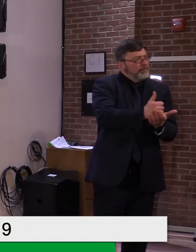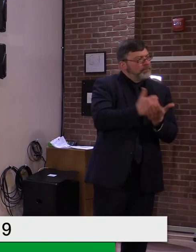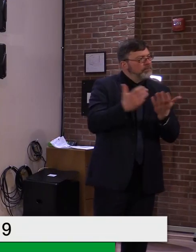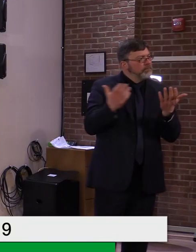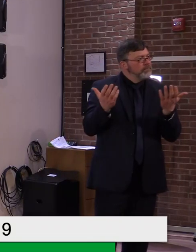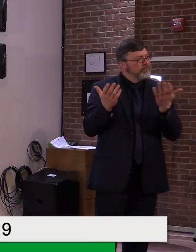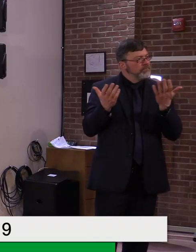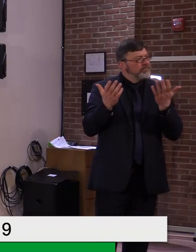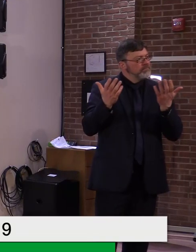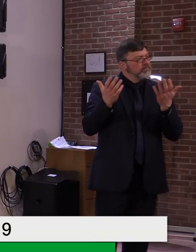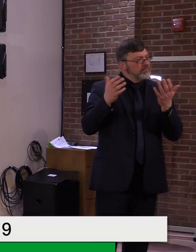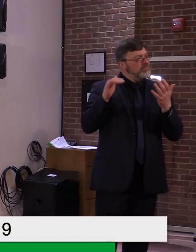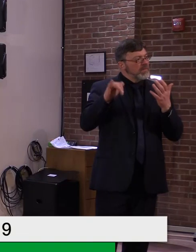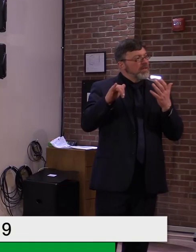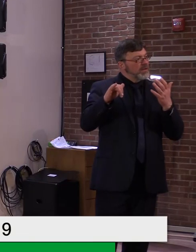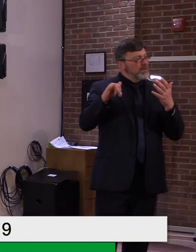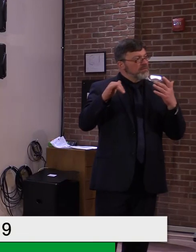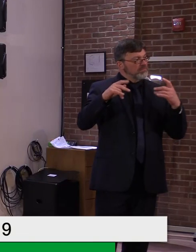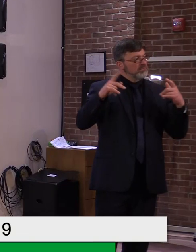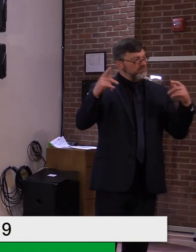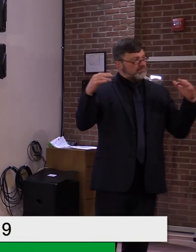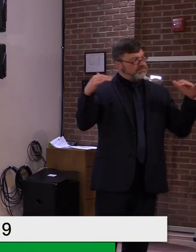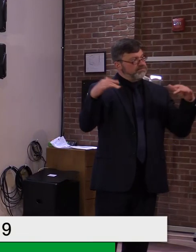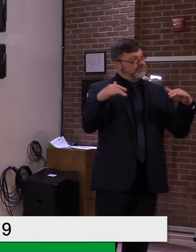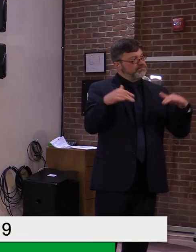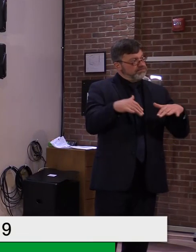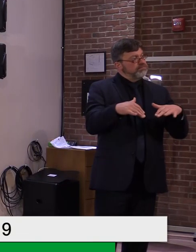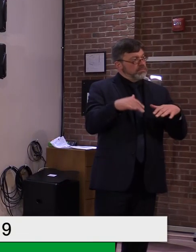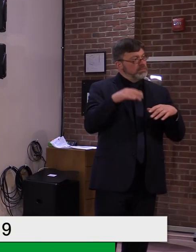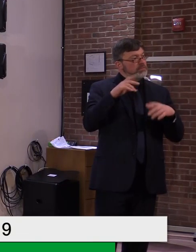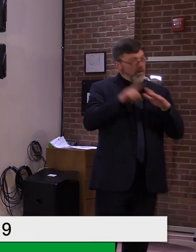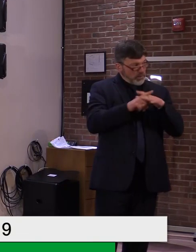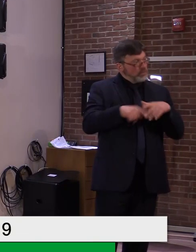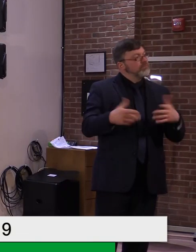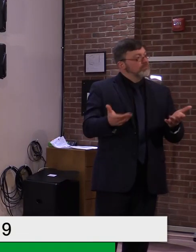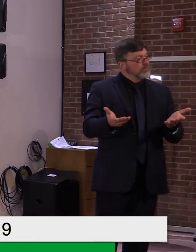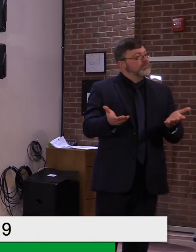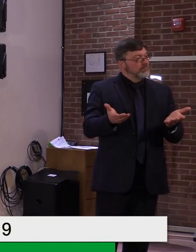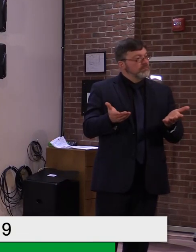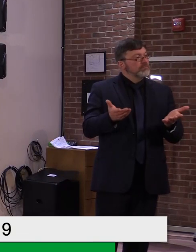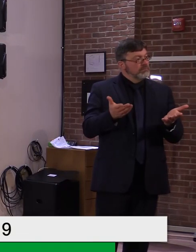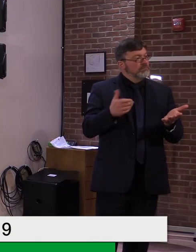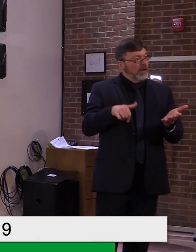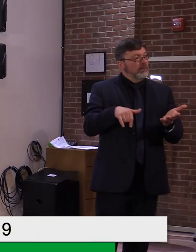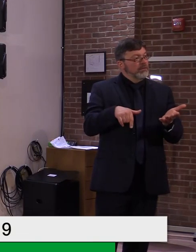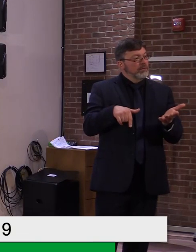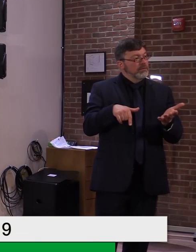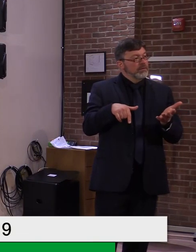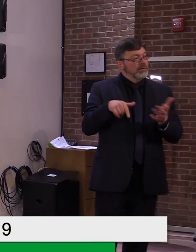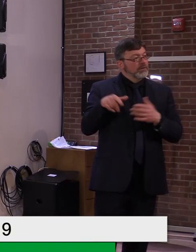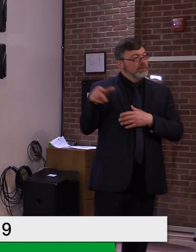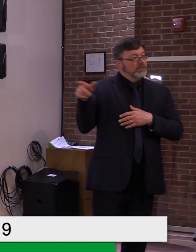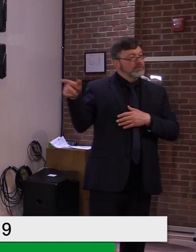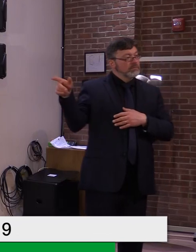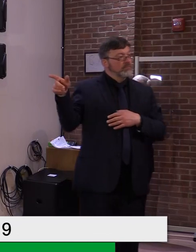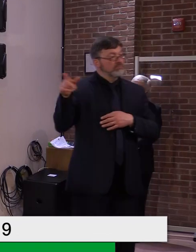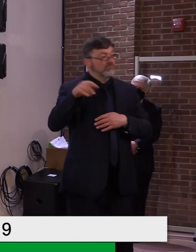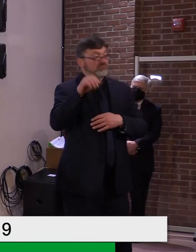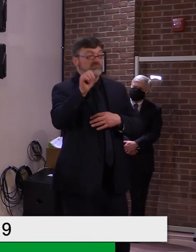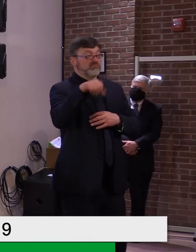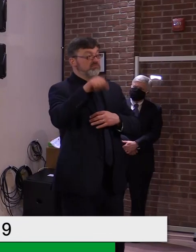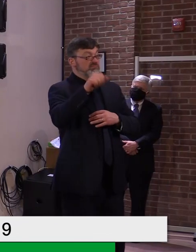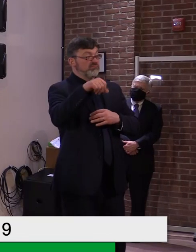to receive more refugees, and basically it was a fairly short acknowledgement, and that they would get back to